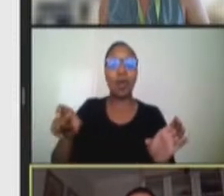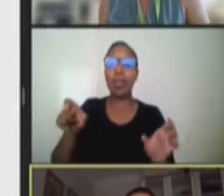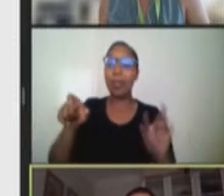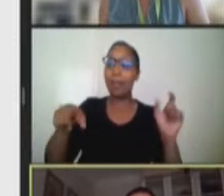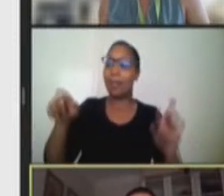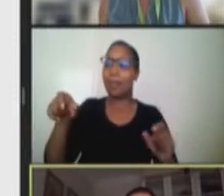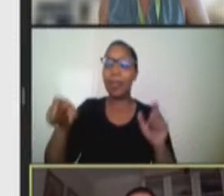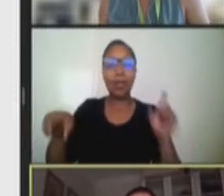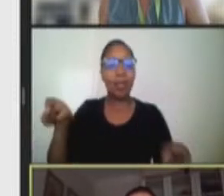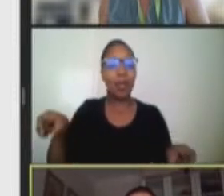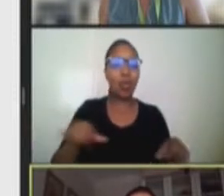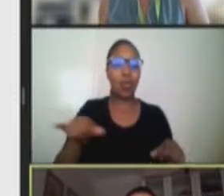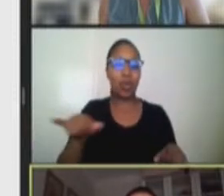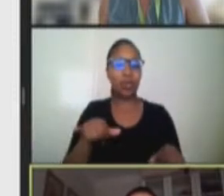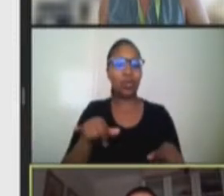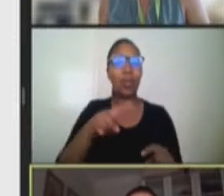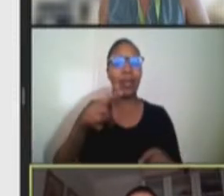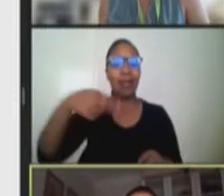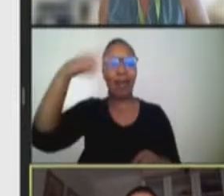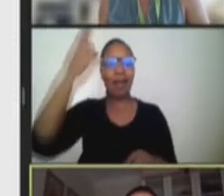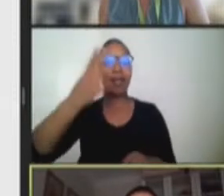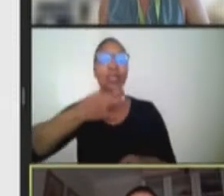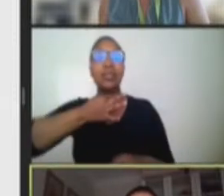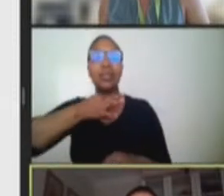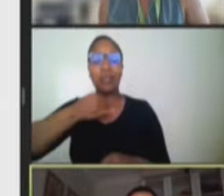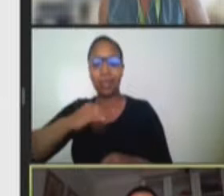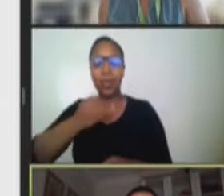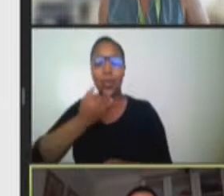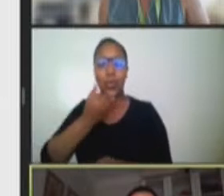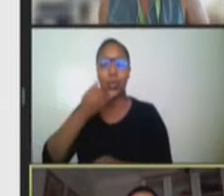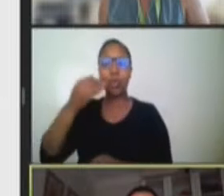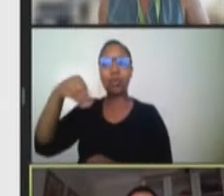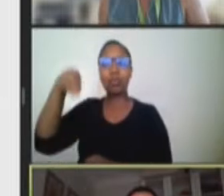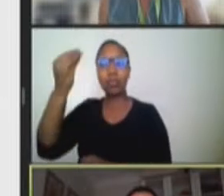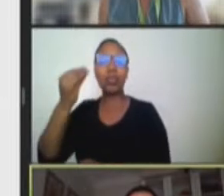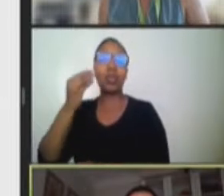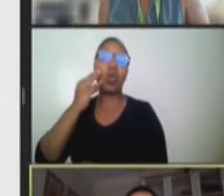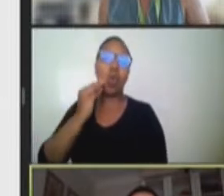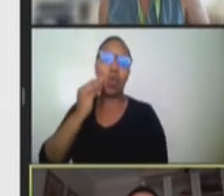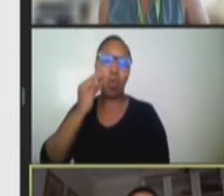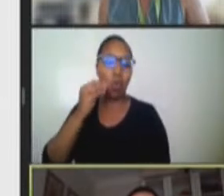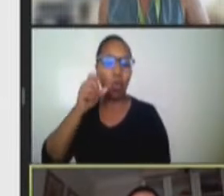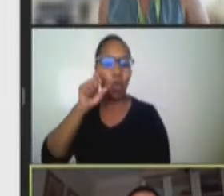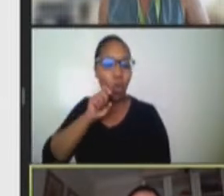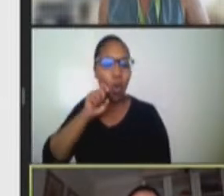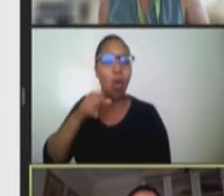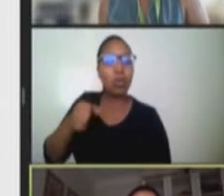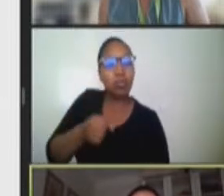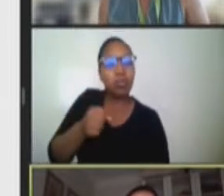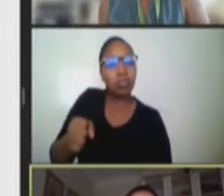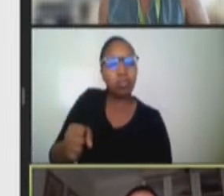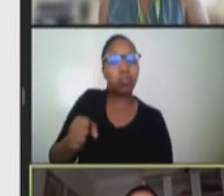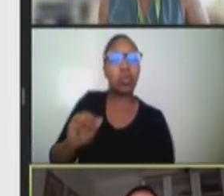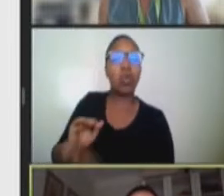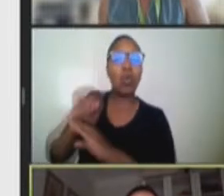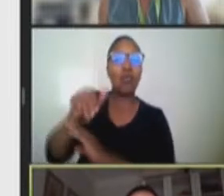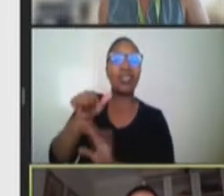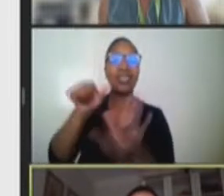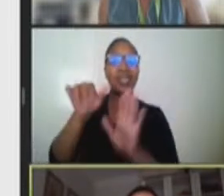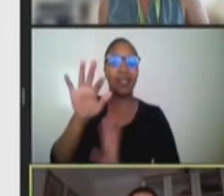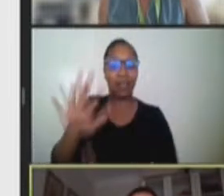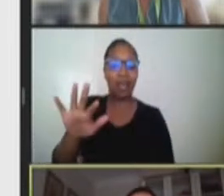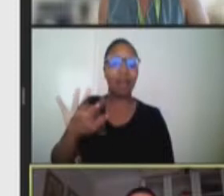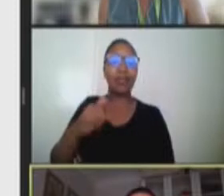risk of admissions is still in the very oldest, the over 65s. And it's been increasing in all age groups over the last 6